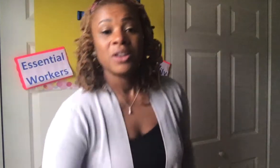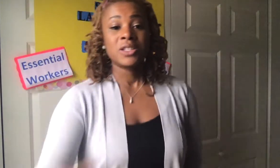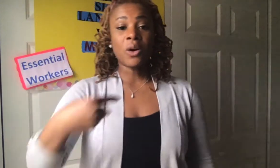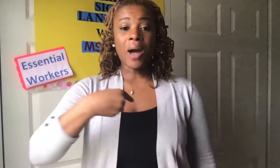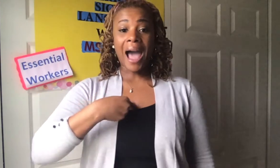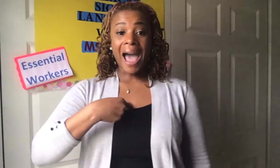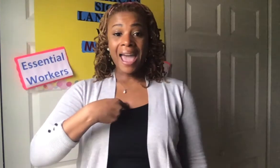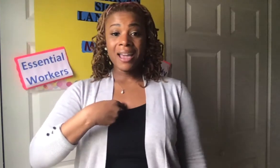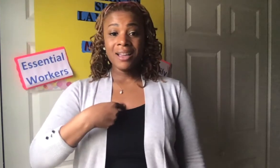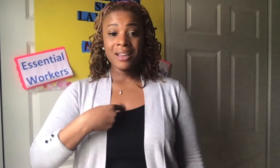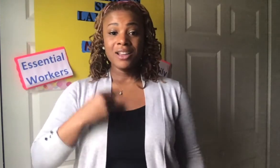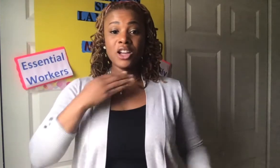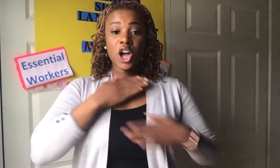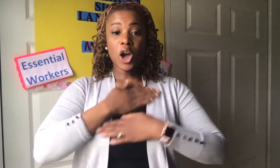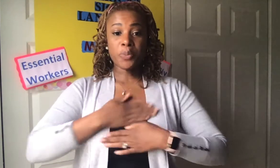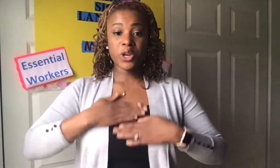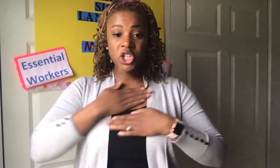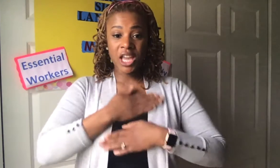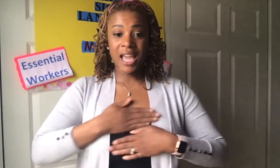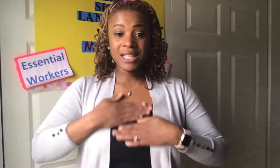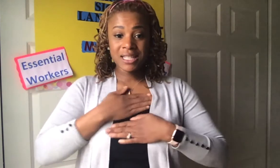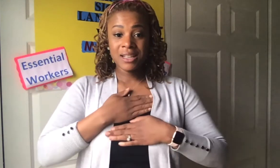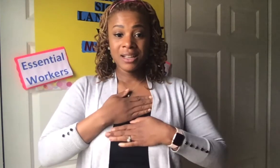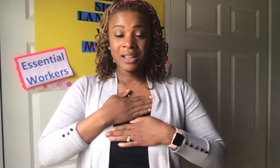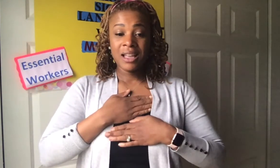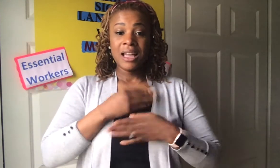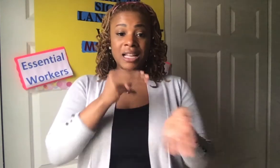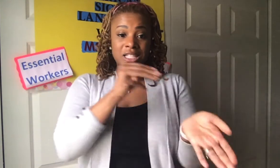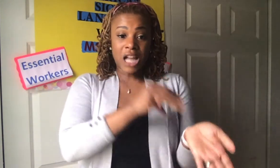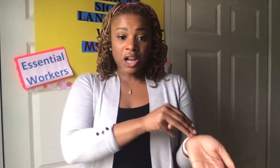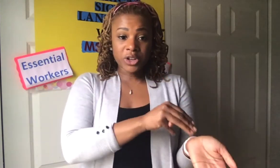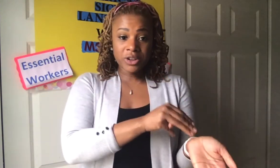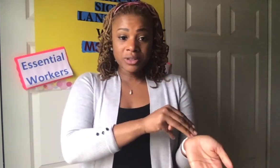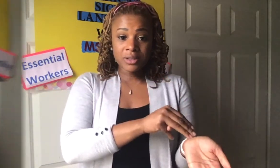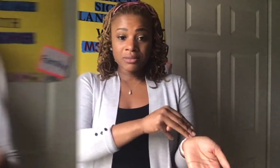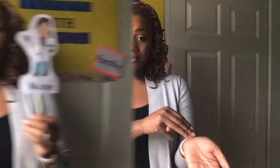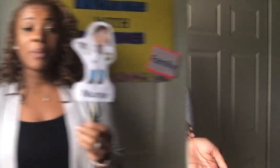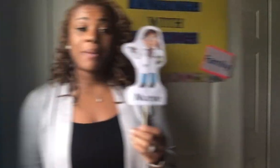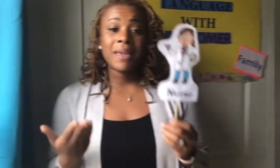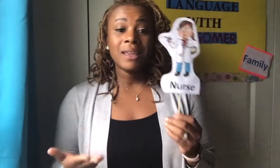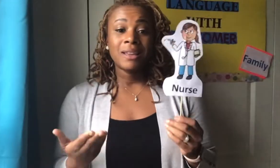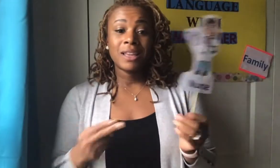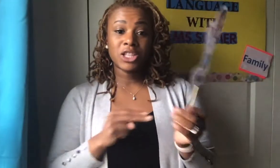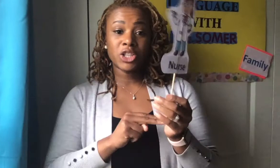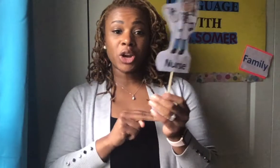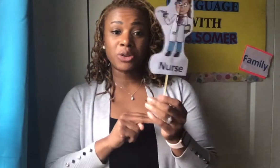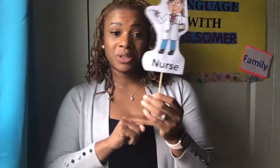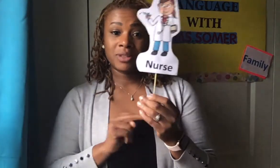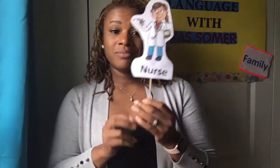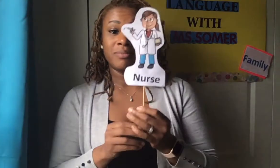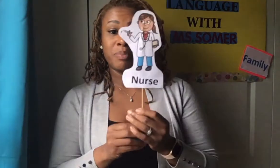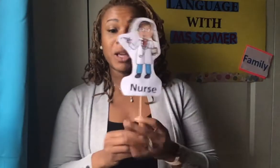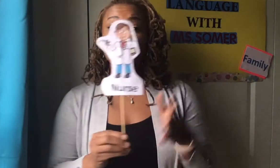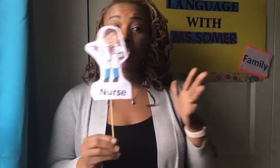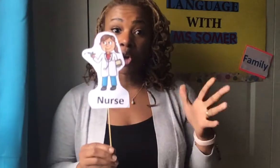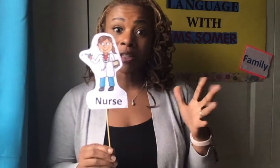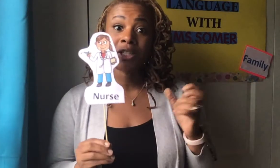So I appreciate doctors, or maybe it's a nurse, because nurses do a